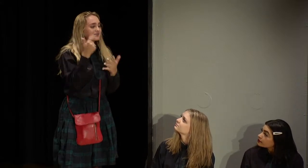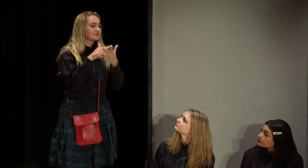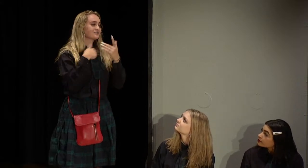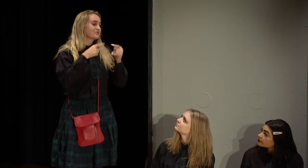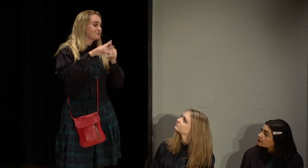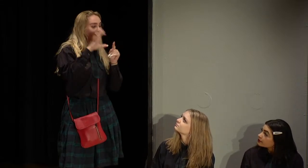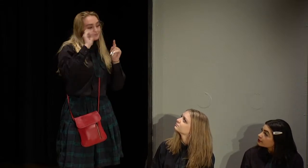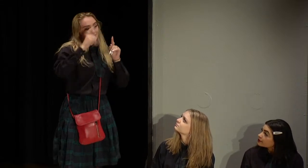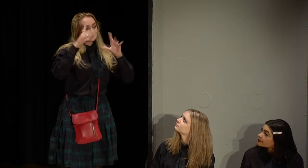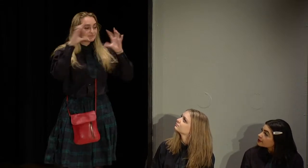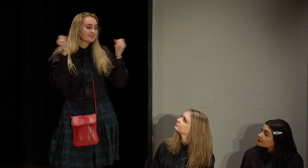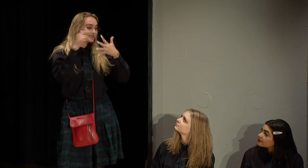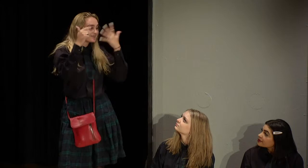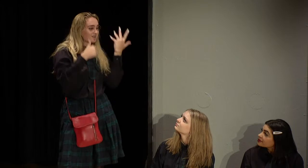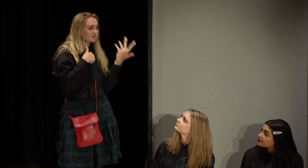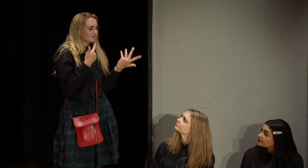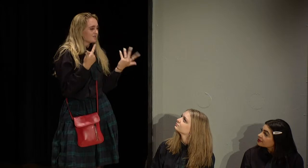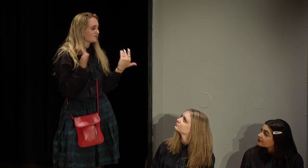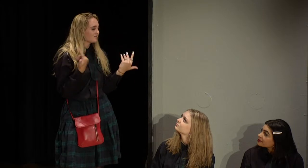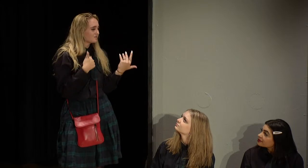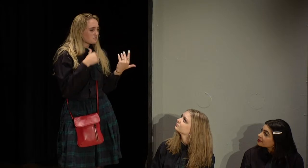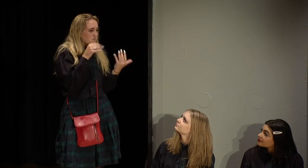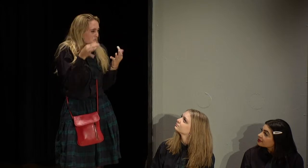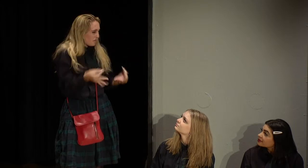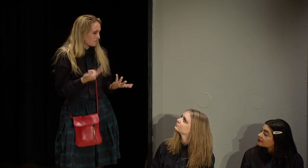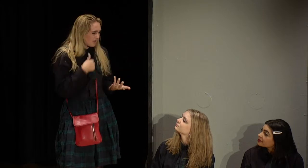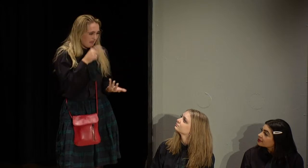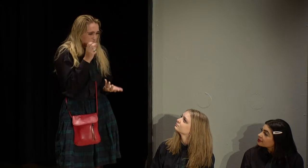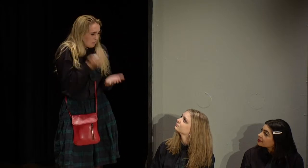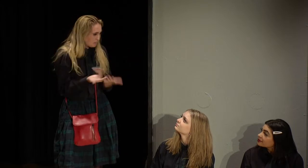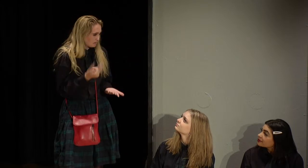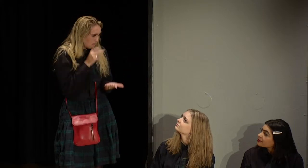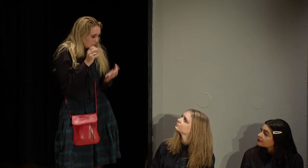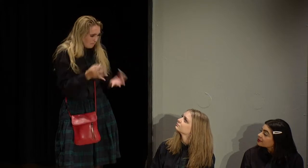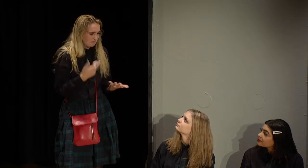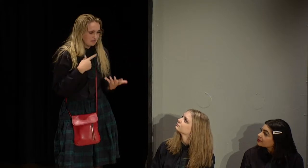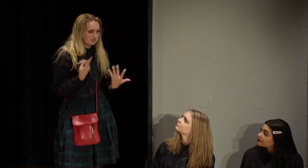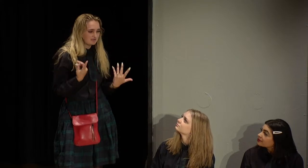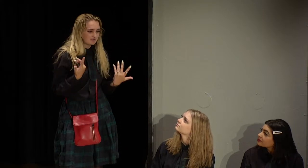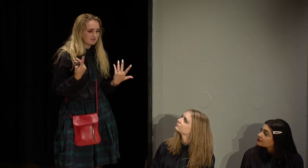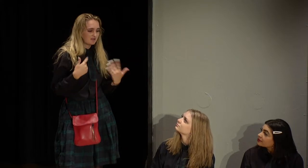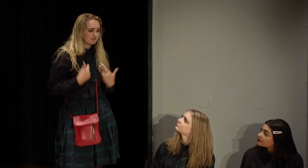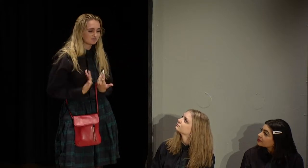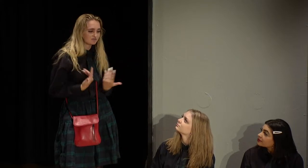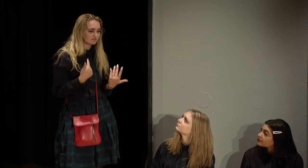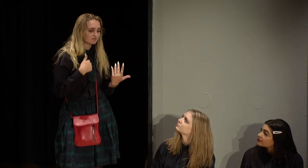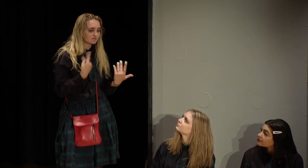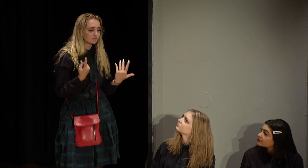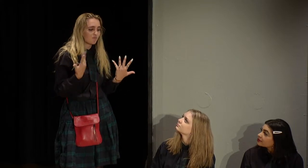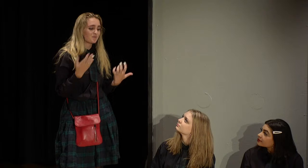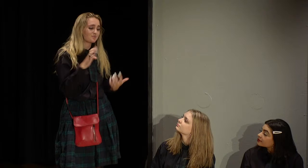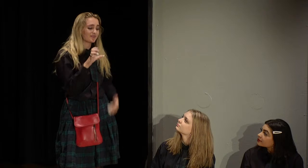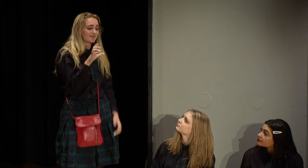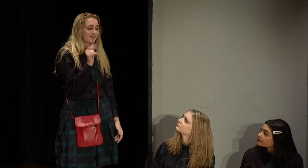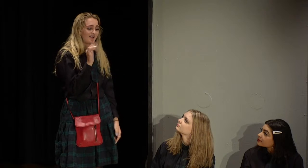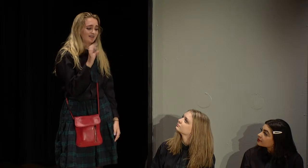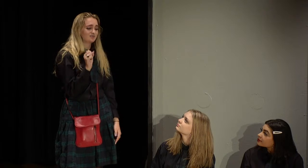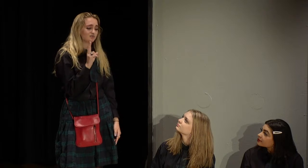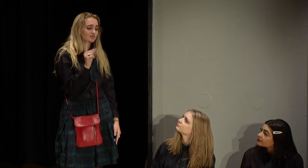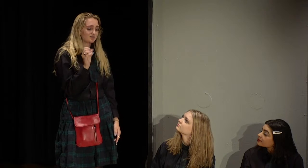I can't believe I asked you to do that. I'm all tired about being the first deaf president. There's so much pressure. I just want